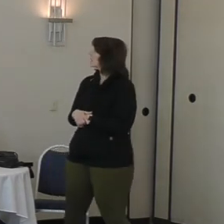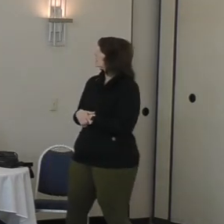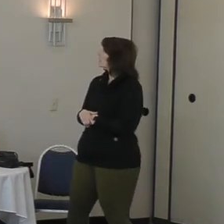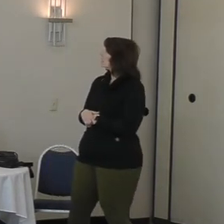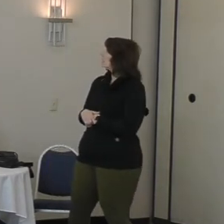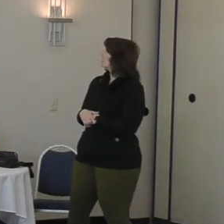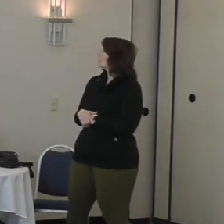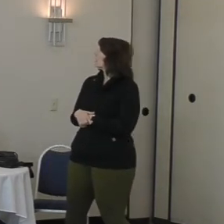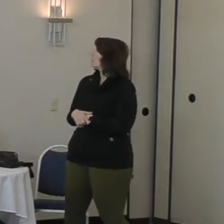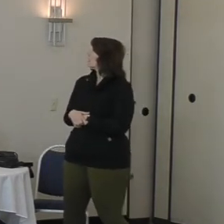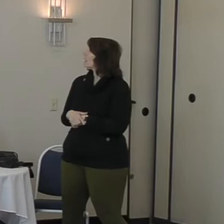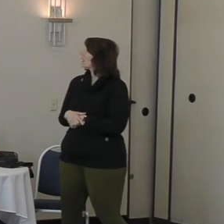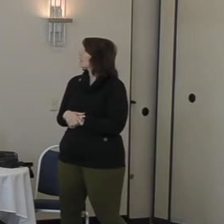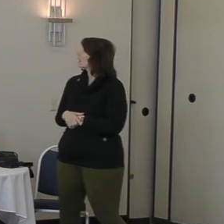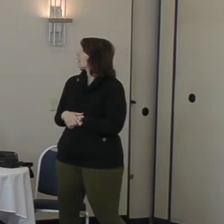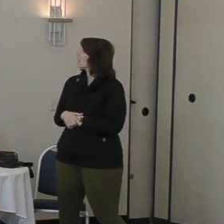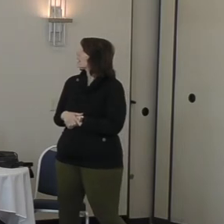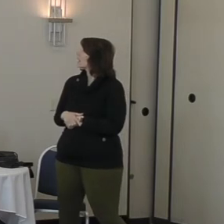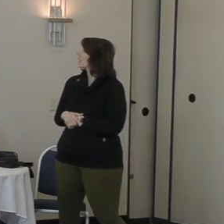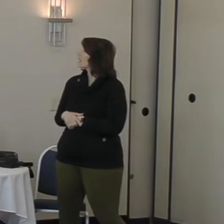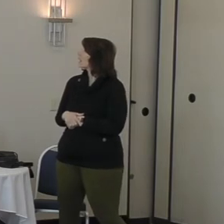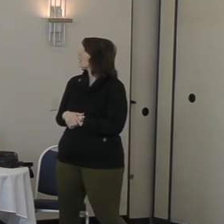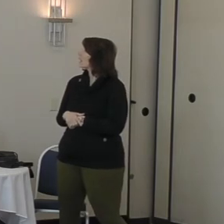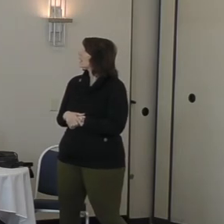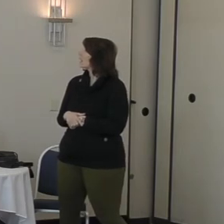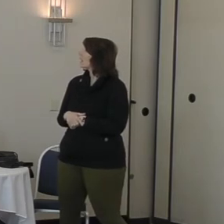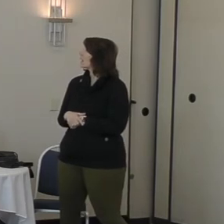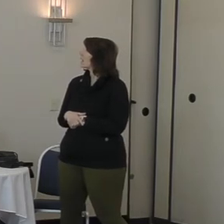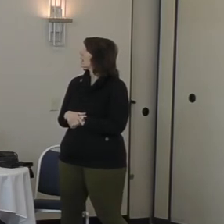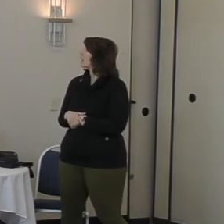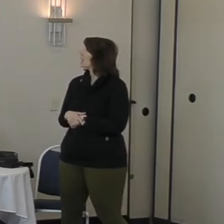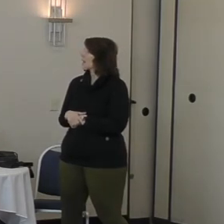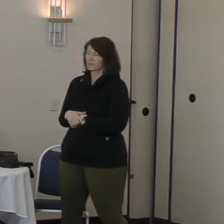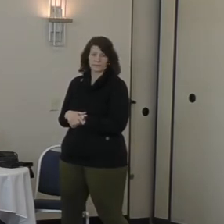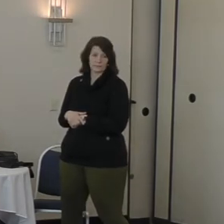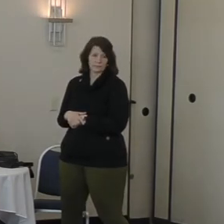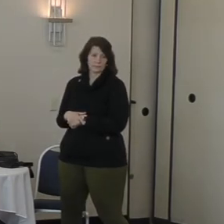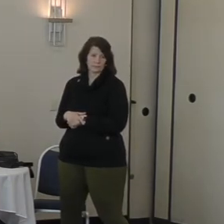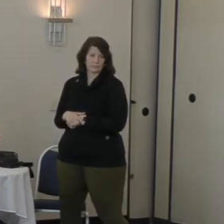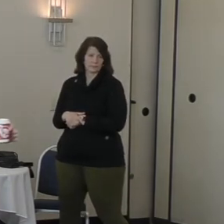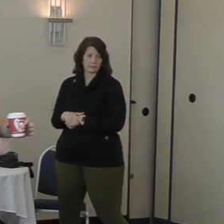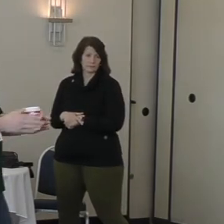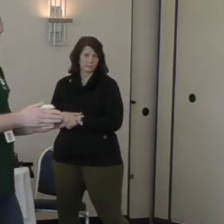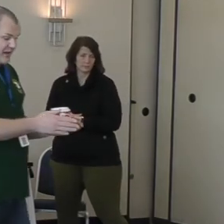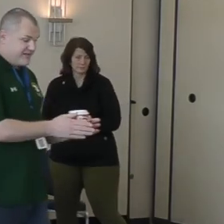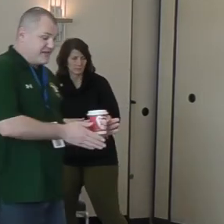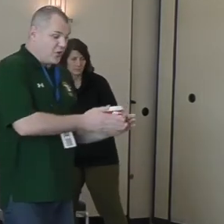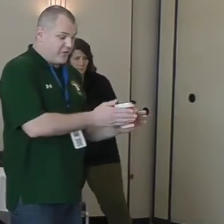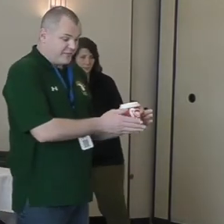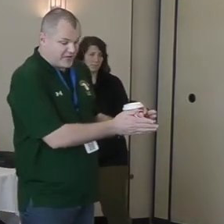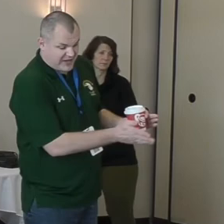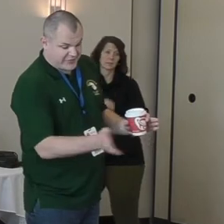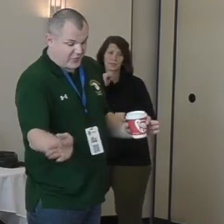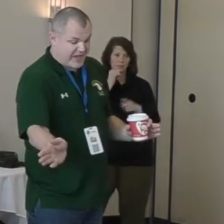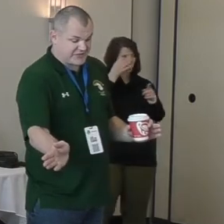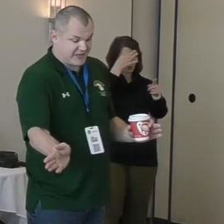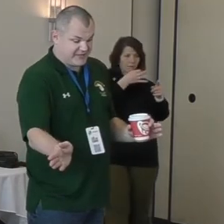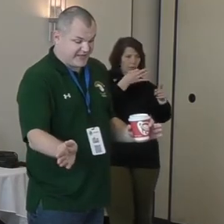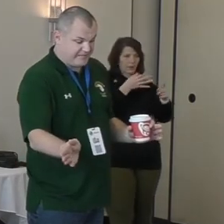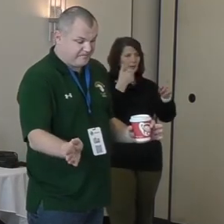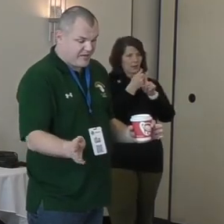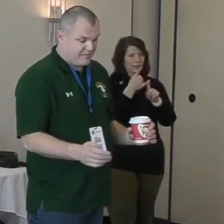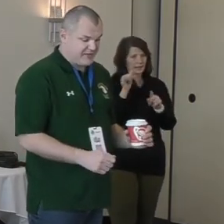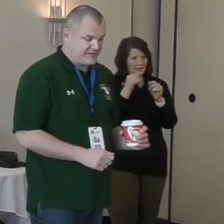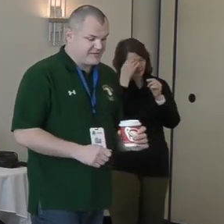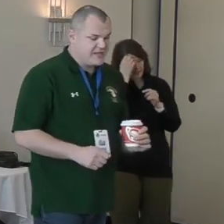ball comes out, and this time the third guy's just going through the back door. Right? So it didn't go to the front guy on the crash like